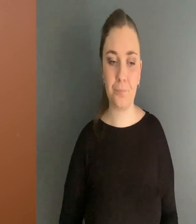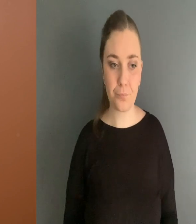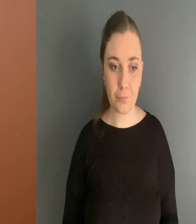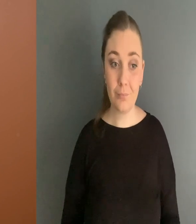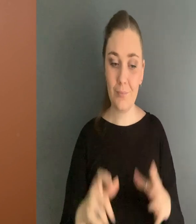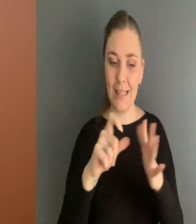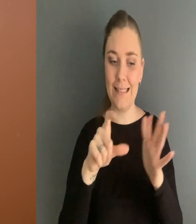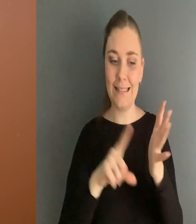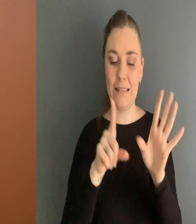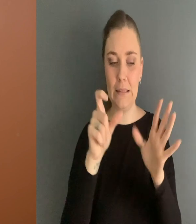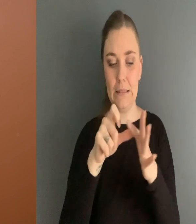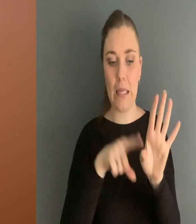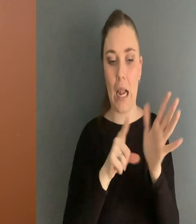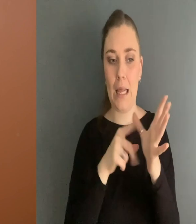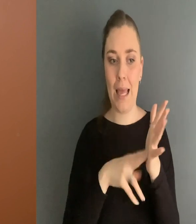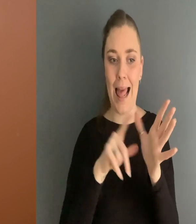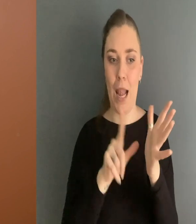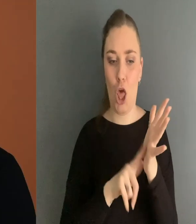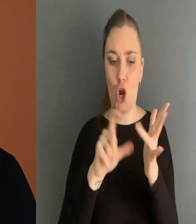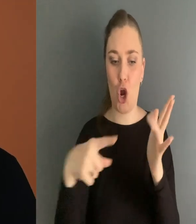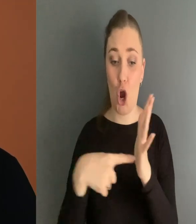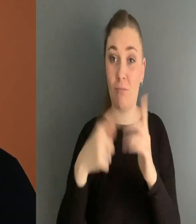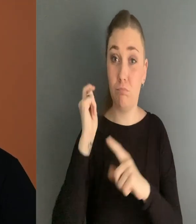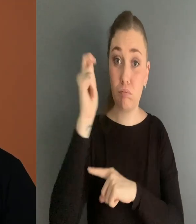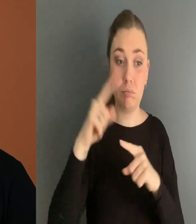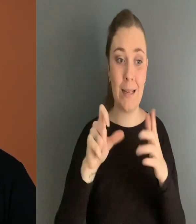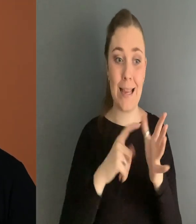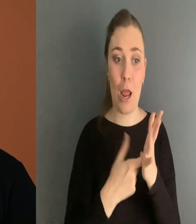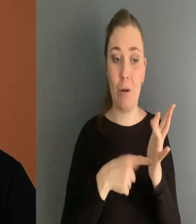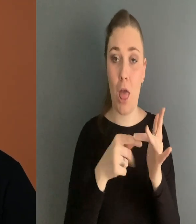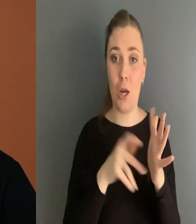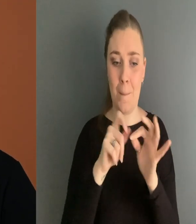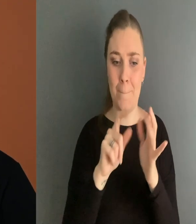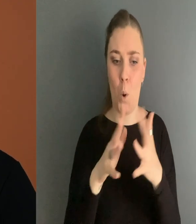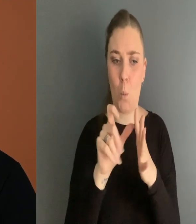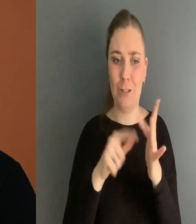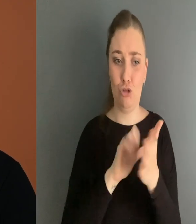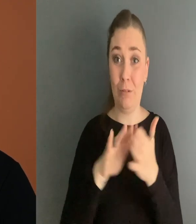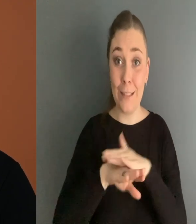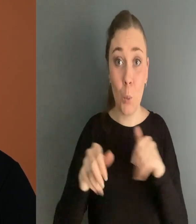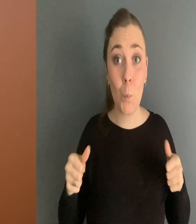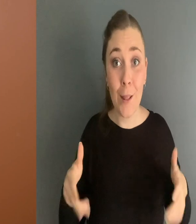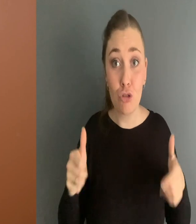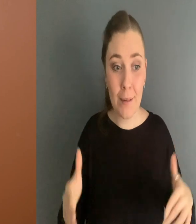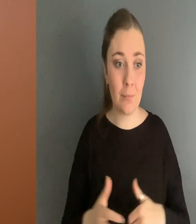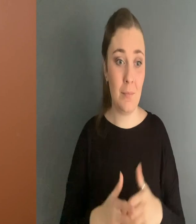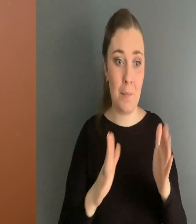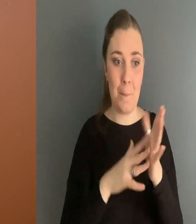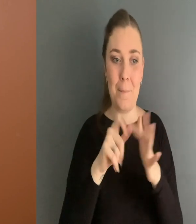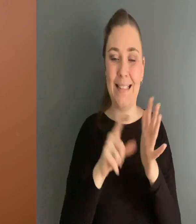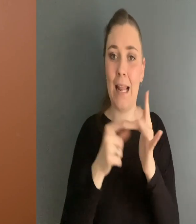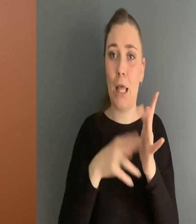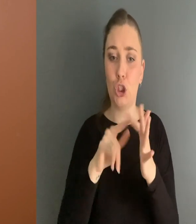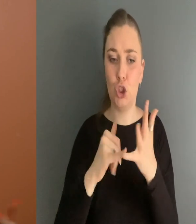Dylan Alcock, tennis player. Caroline Bowditch, she's in a wheelchair. We have Madeline